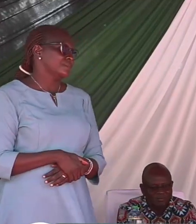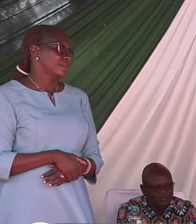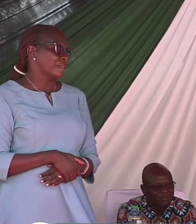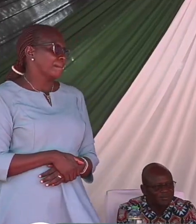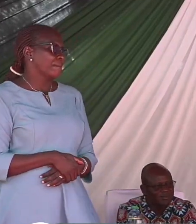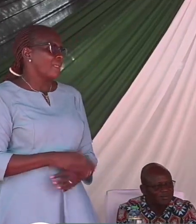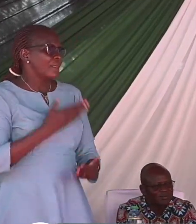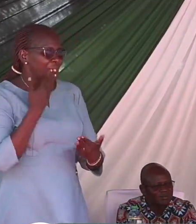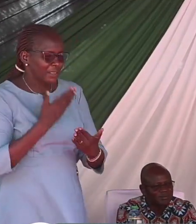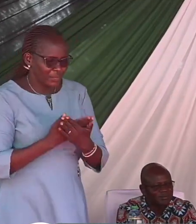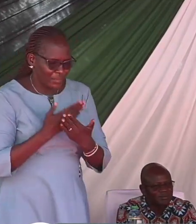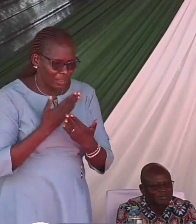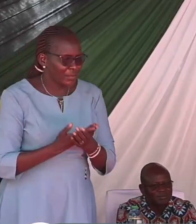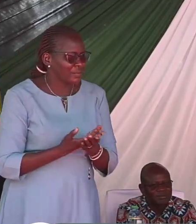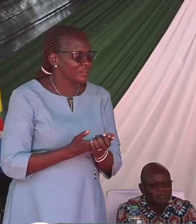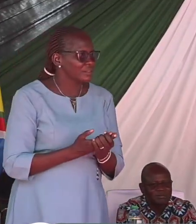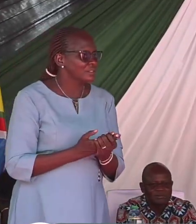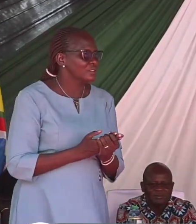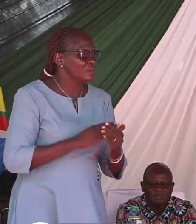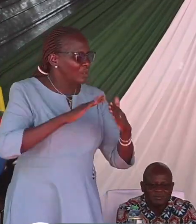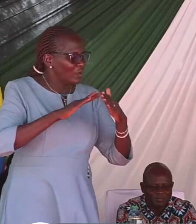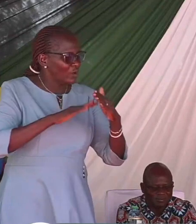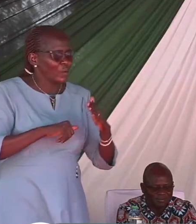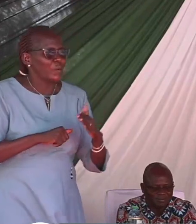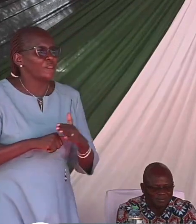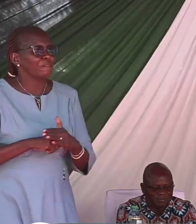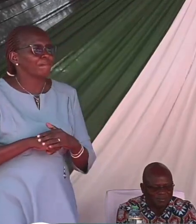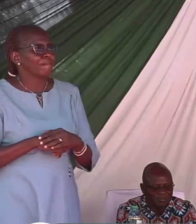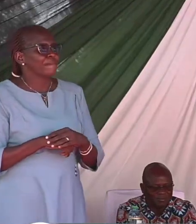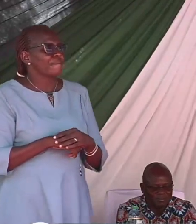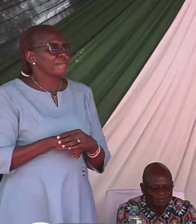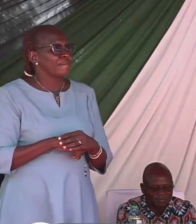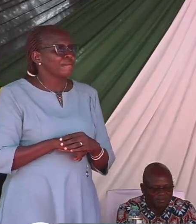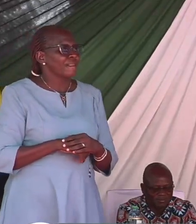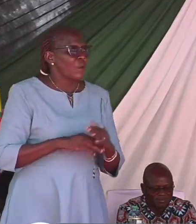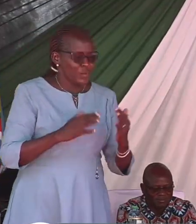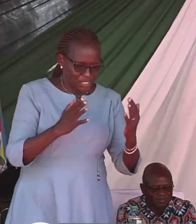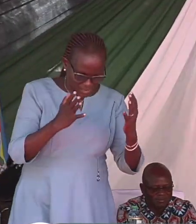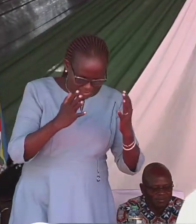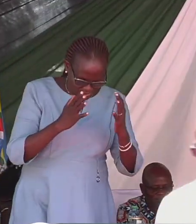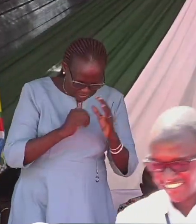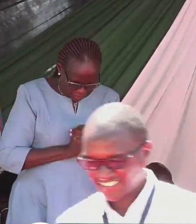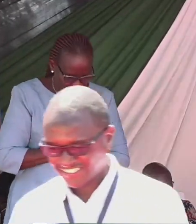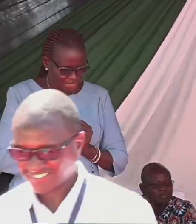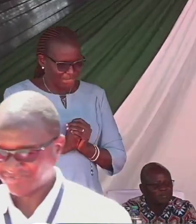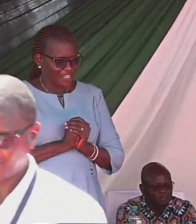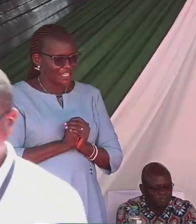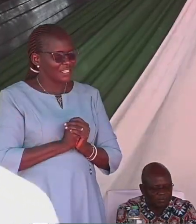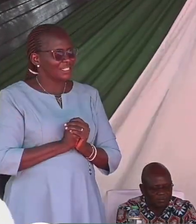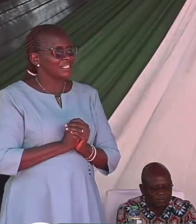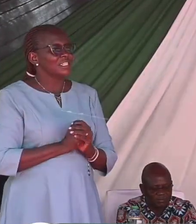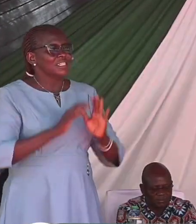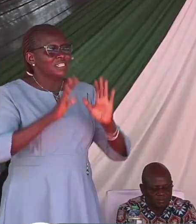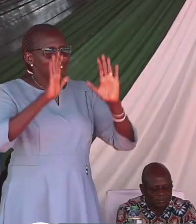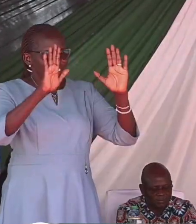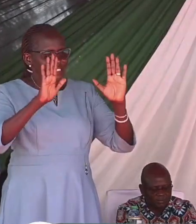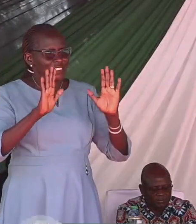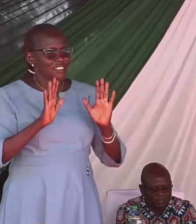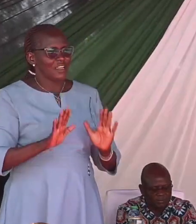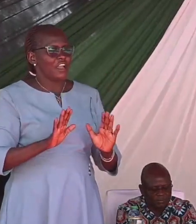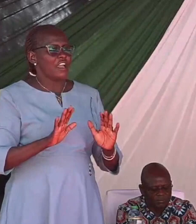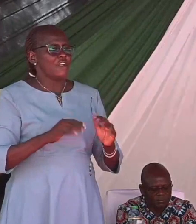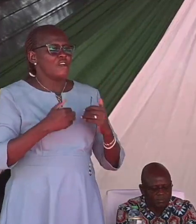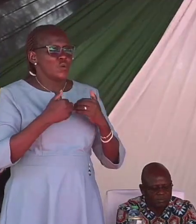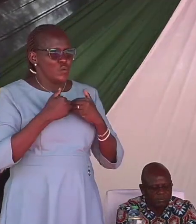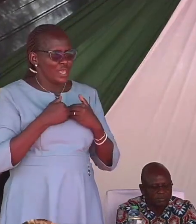Thank you, Daktari. That was a low blow, but it's okay. We receive it. I think it's actually important. We have